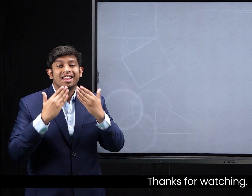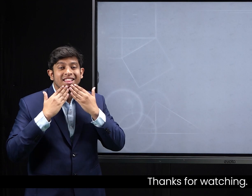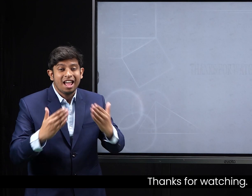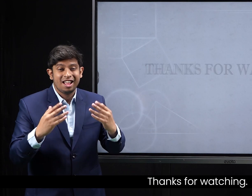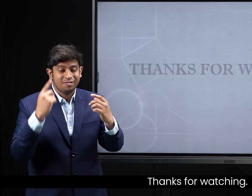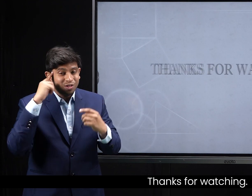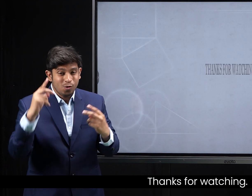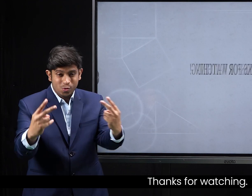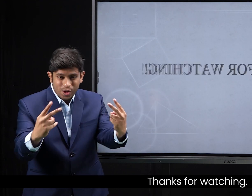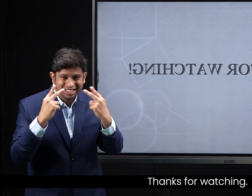Thanks for watching.